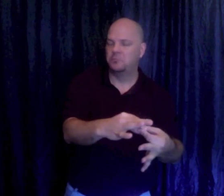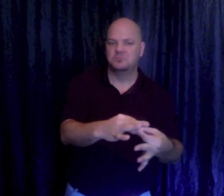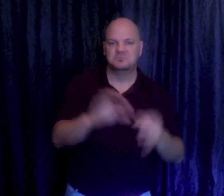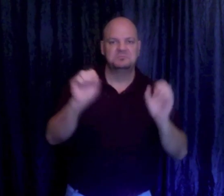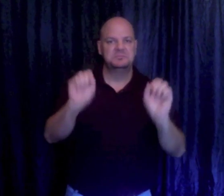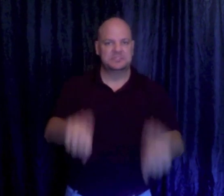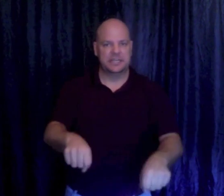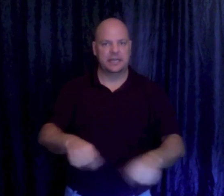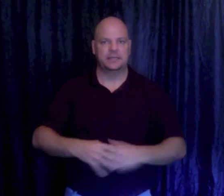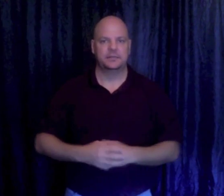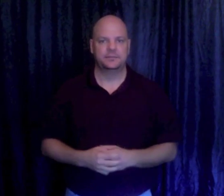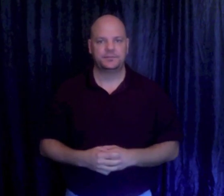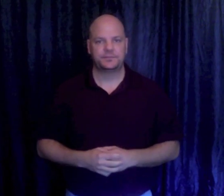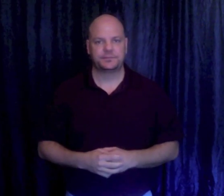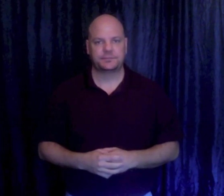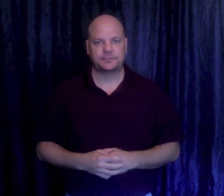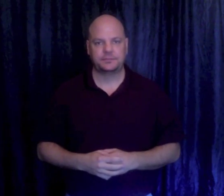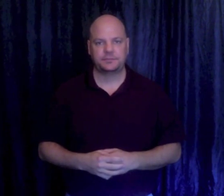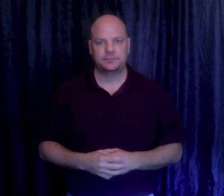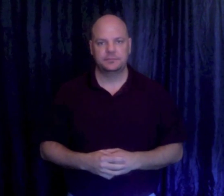to that person.